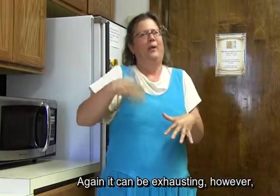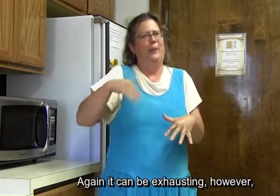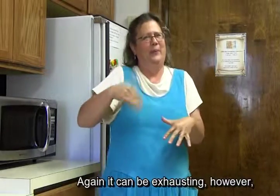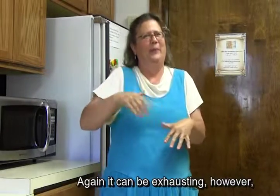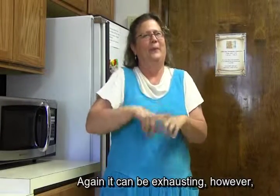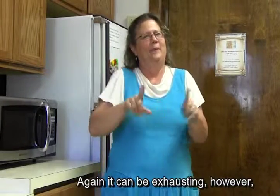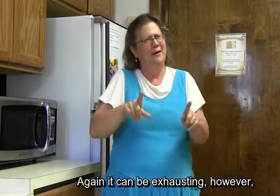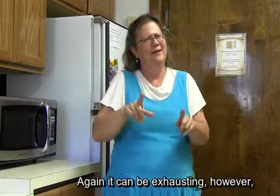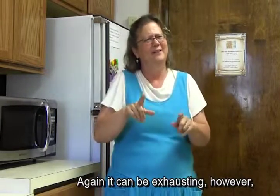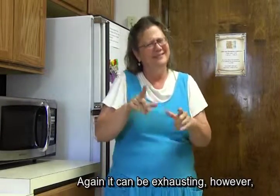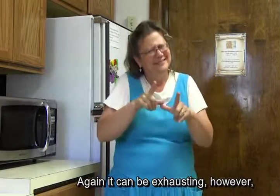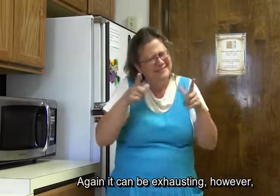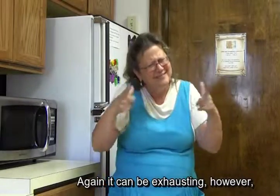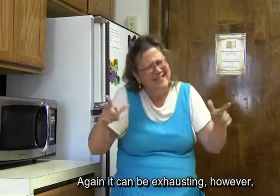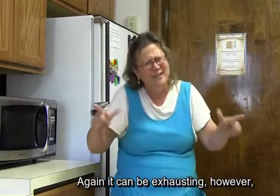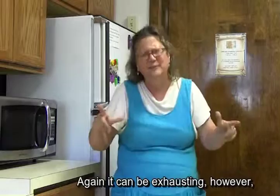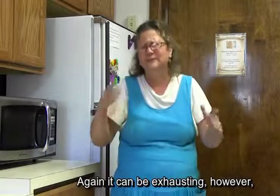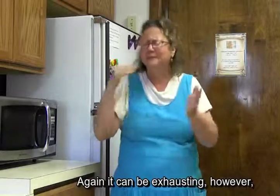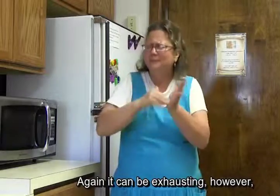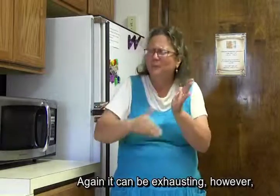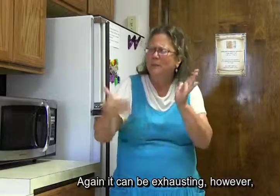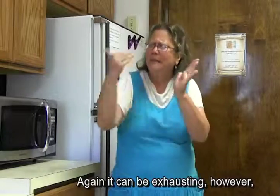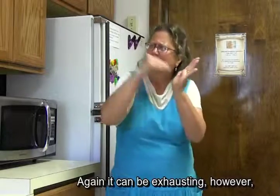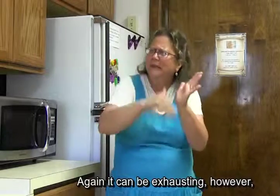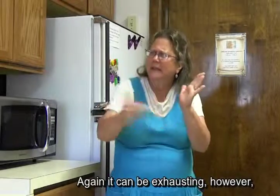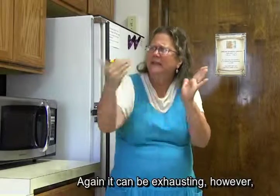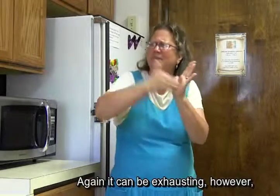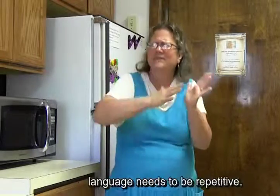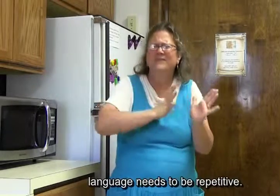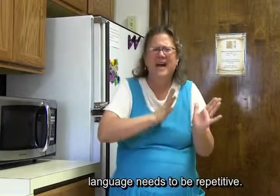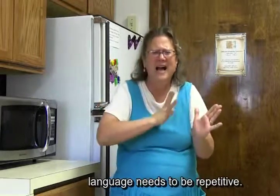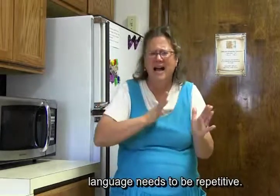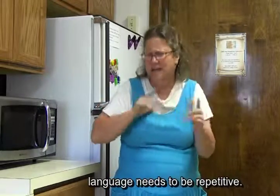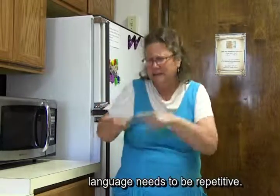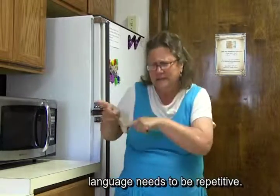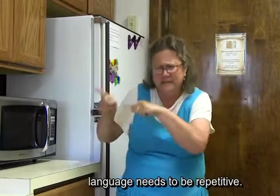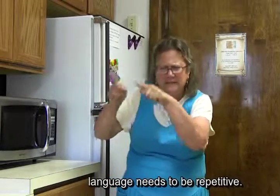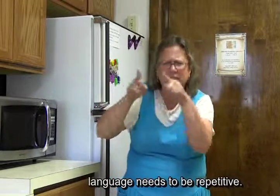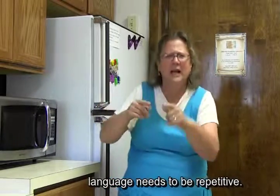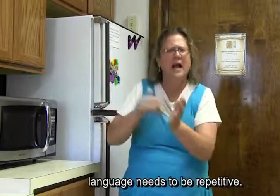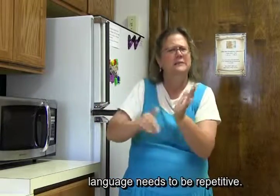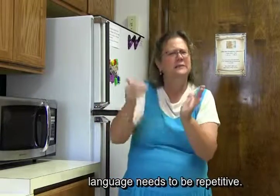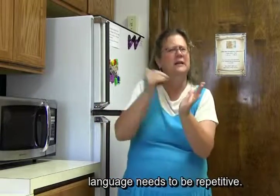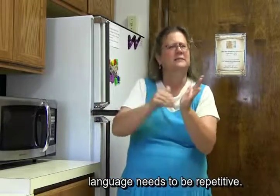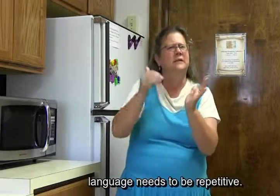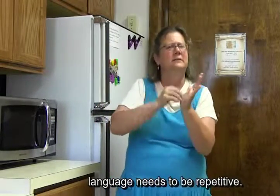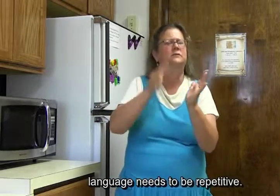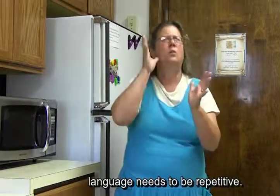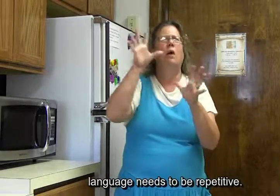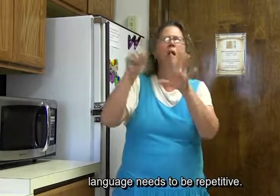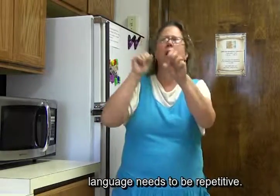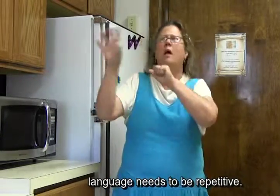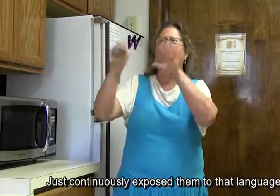be exhausting. However, language needs to be repetitive and